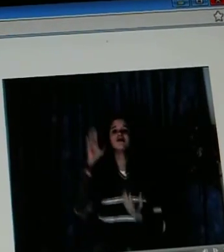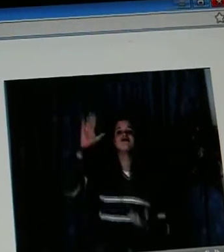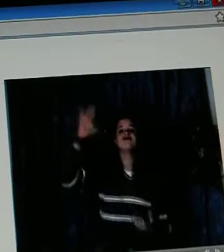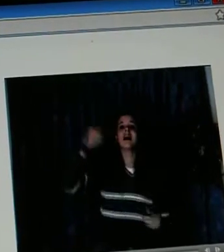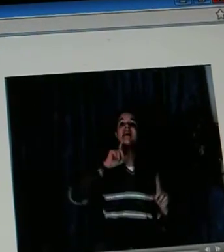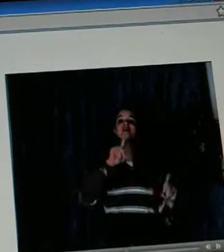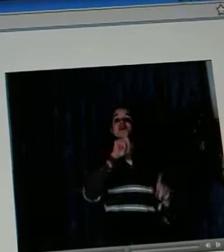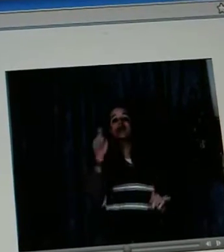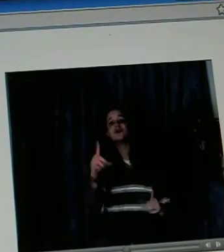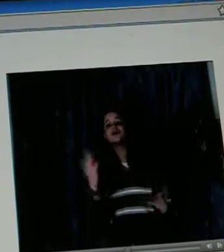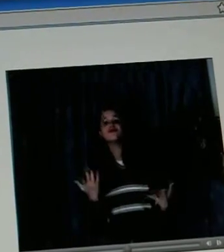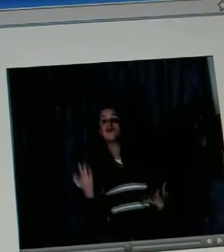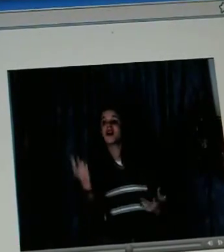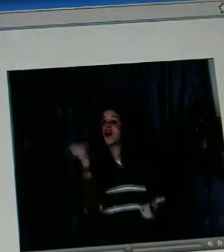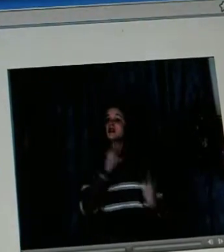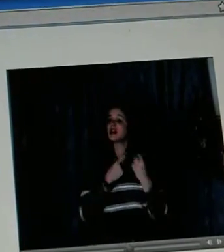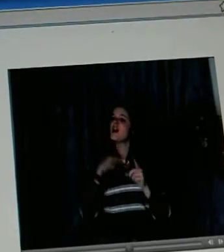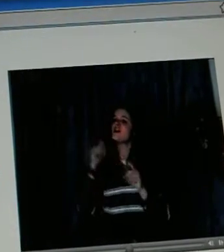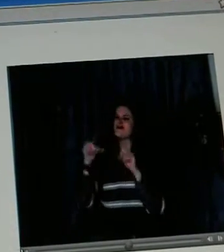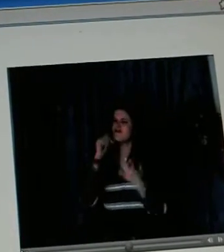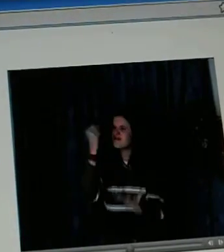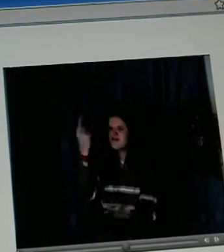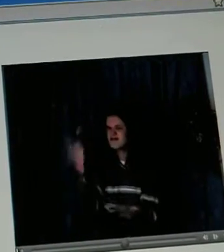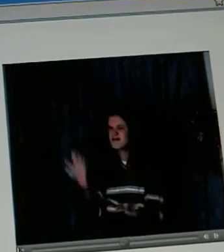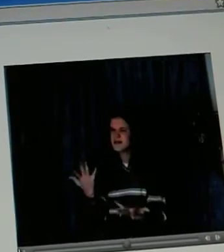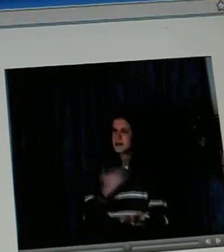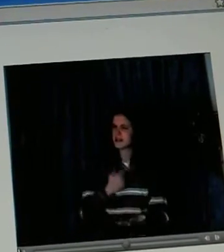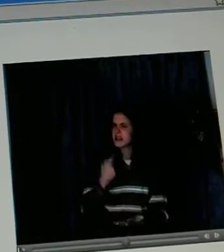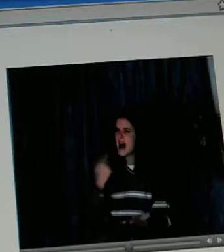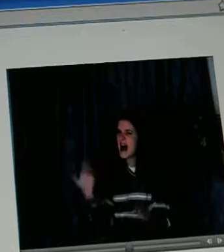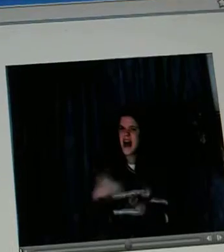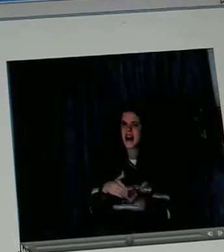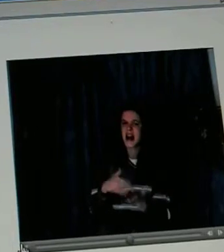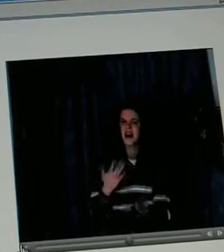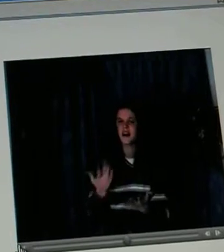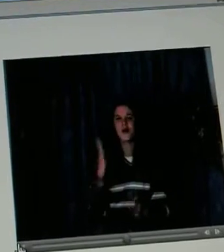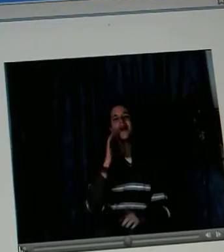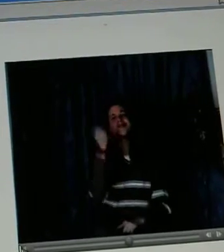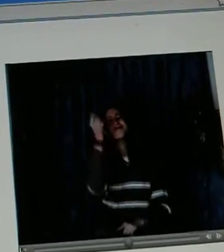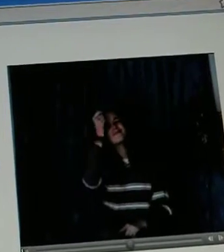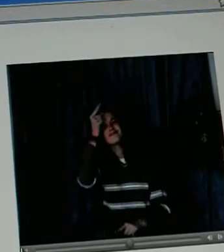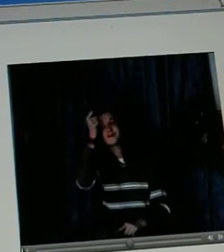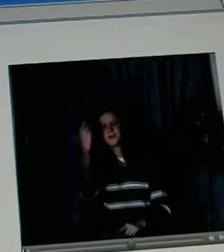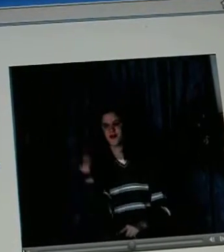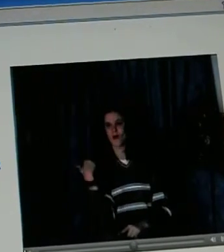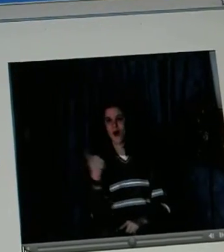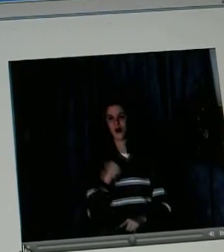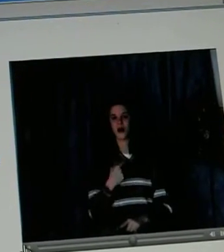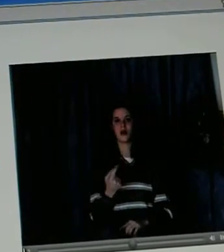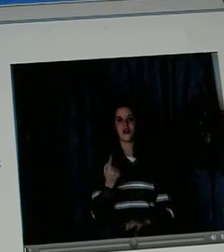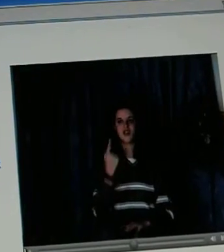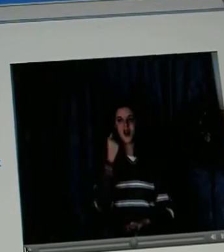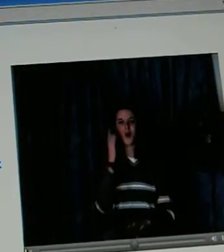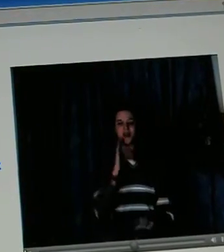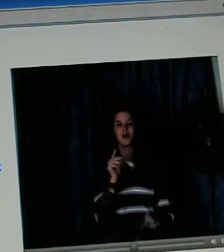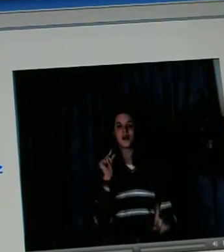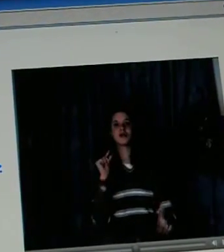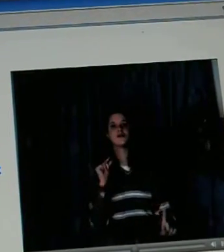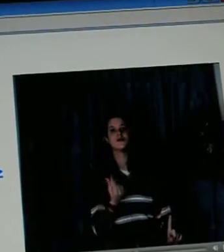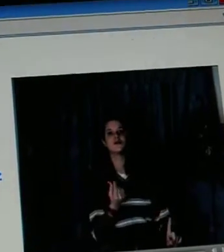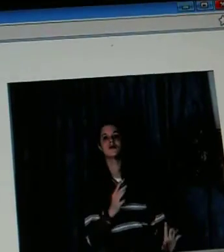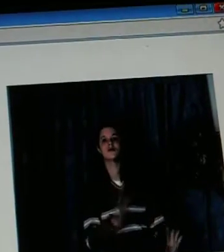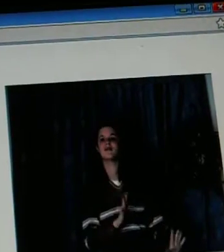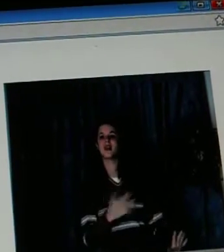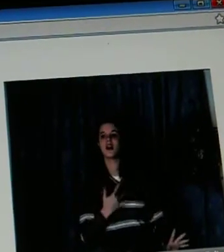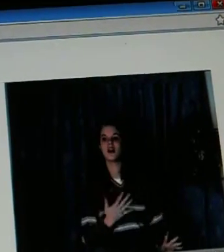And everyone is the same in the classrooms. If you have questions, you just need to do it if you don't understand something, and it's important to get an interpreter that matches